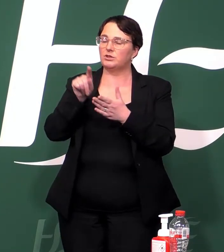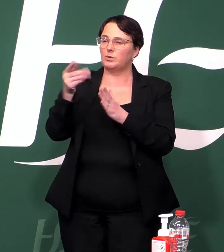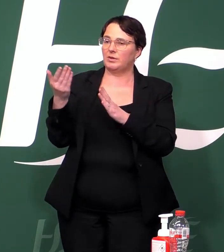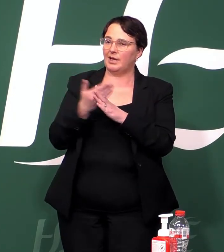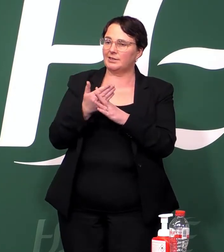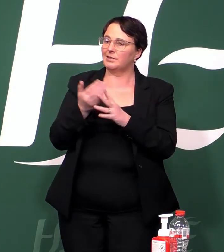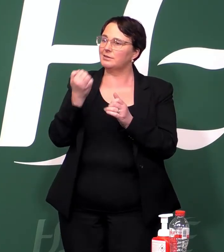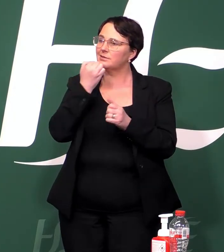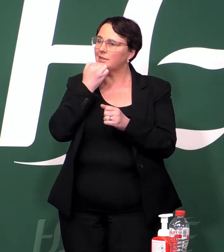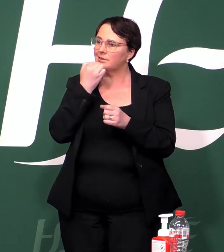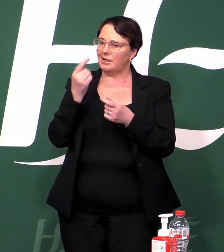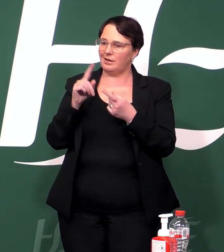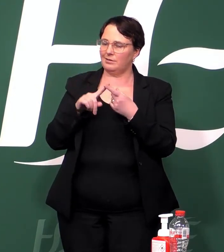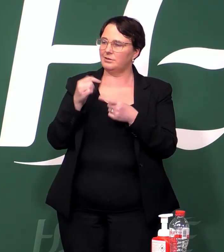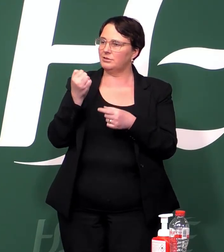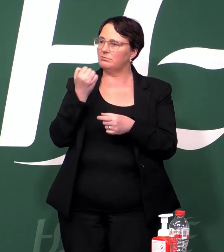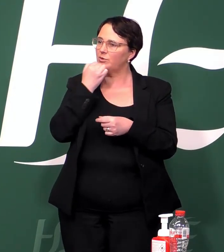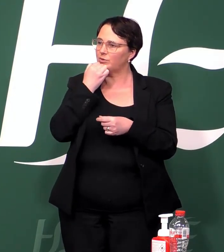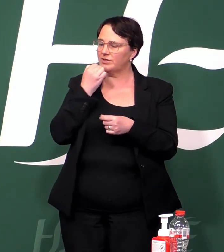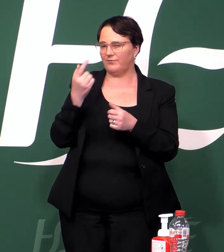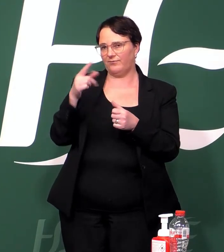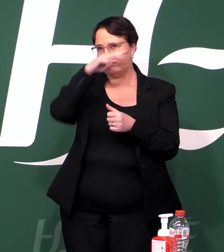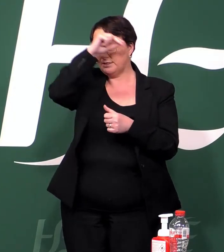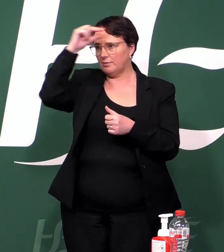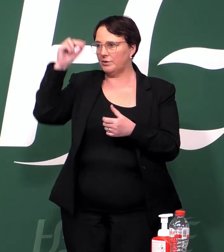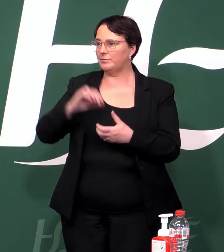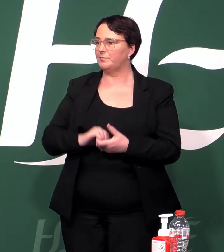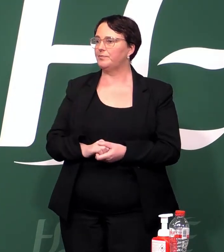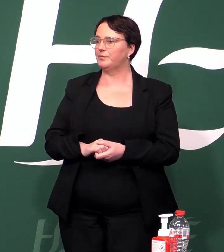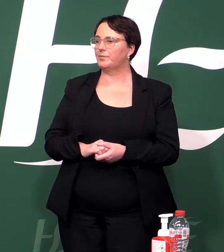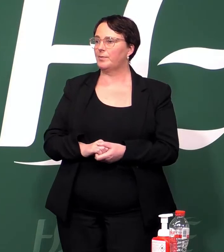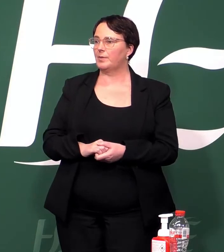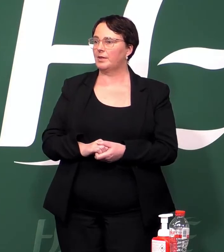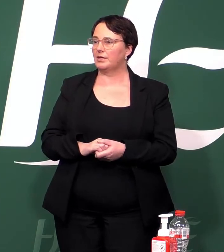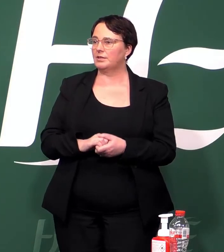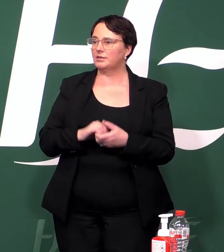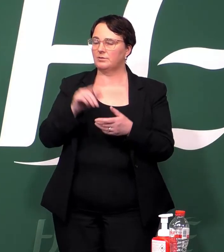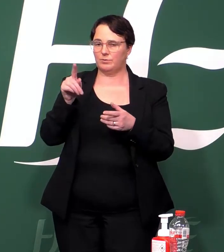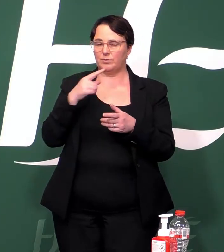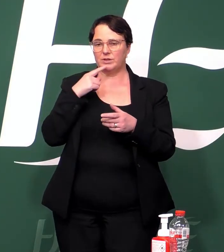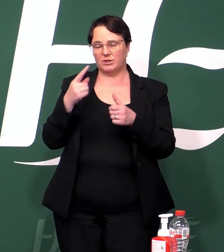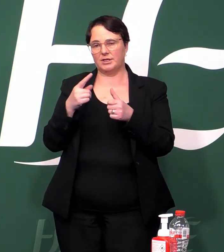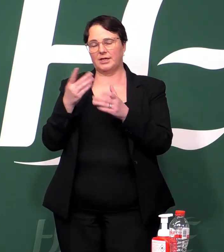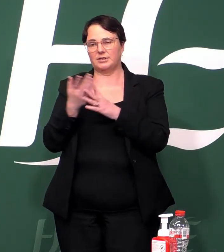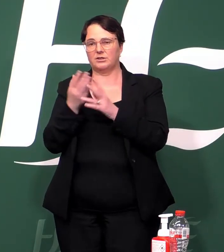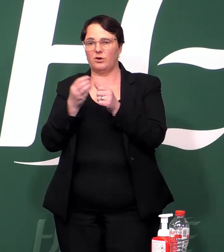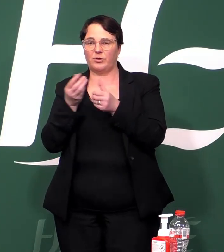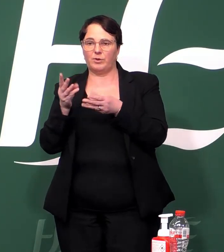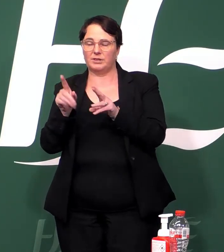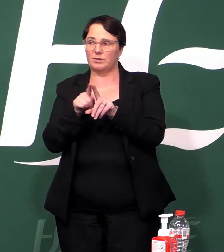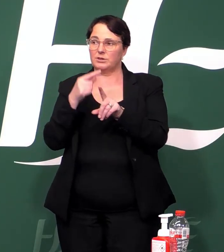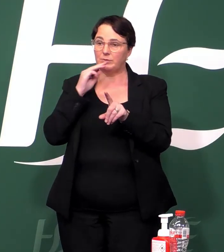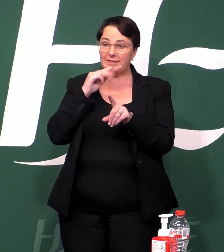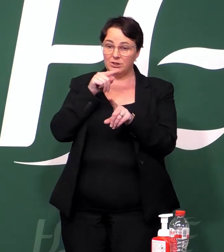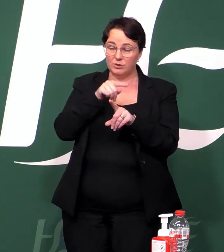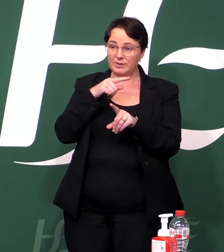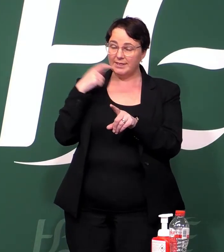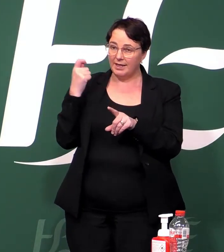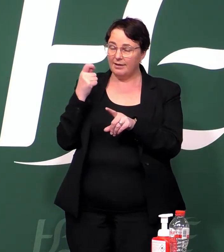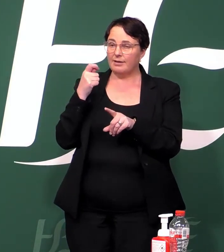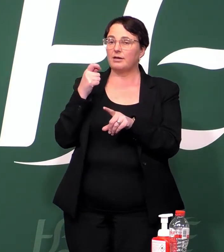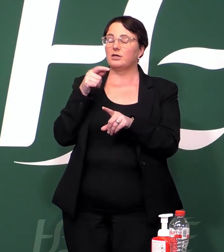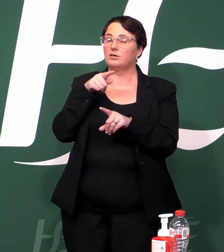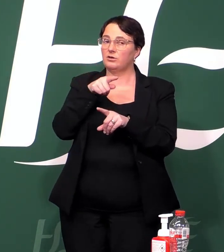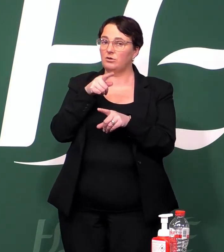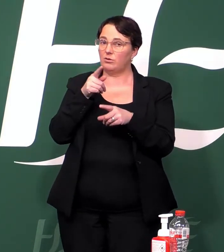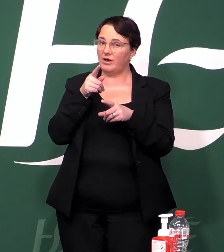terms of numbers and so on. So, which is all on GeoHives and websites and so on. Yeah. But are you saying that you have